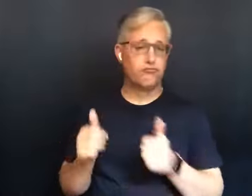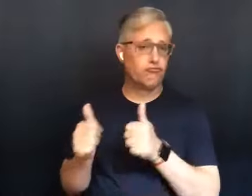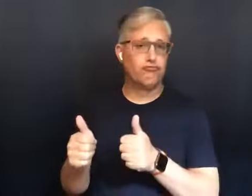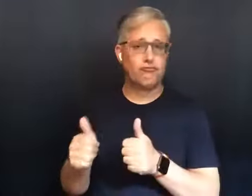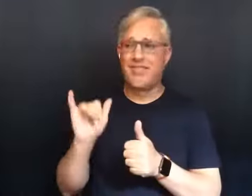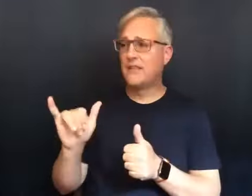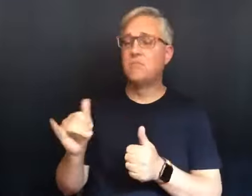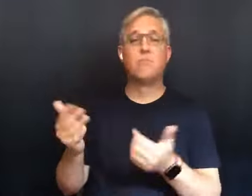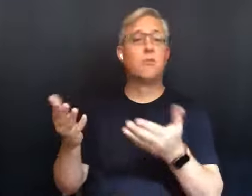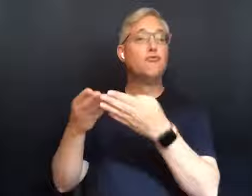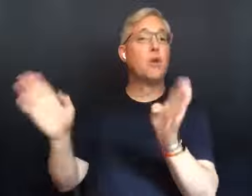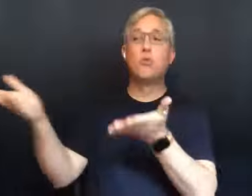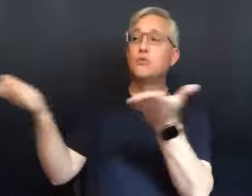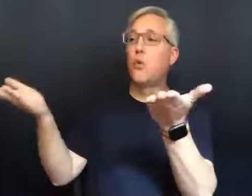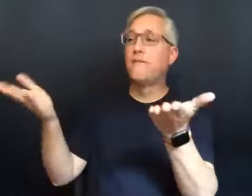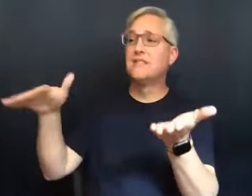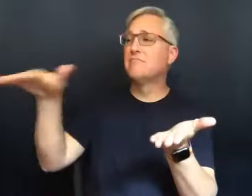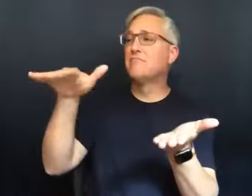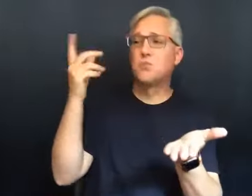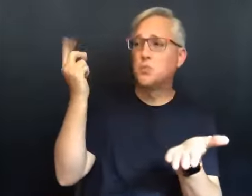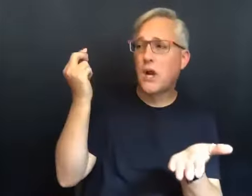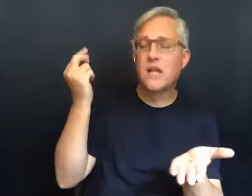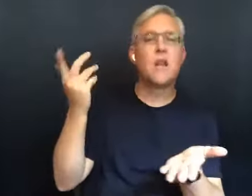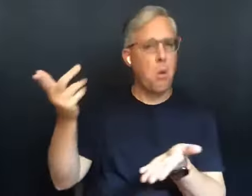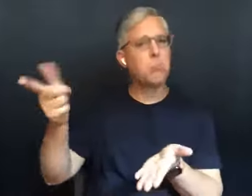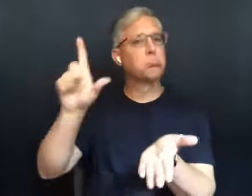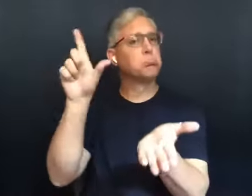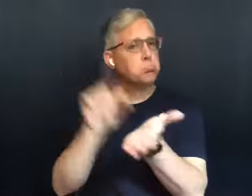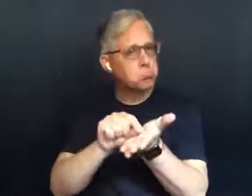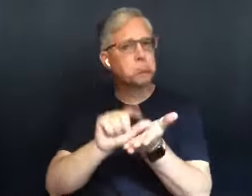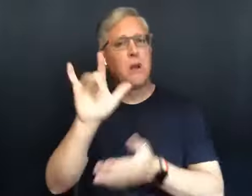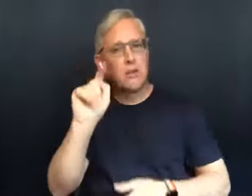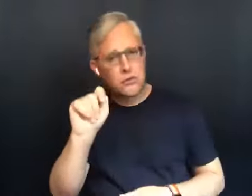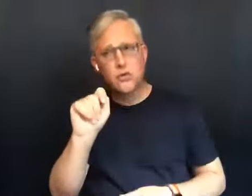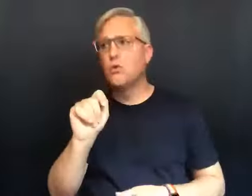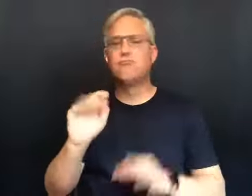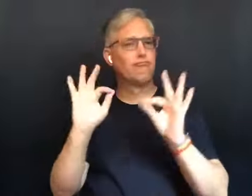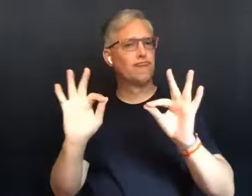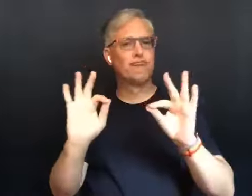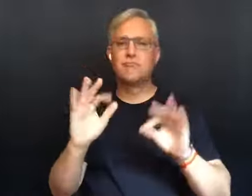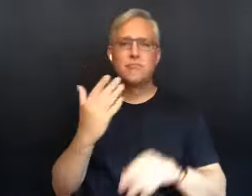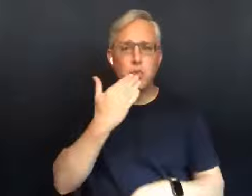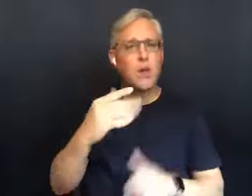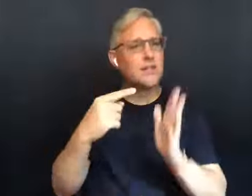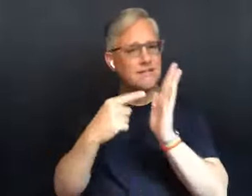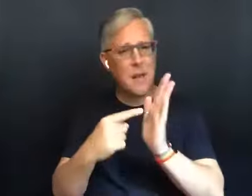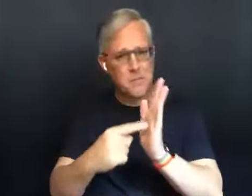instead of using those examples, they're great examples of what general service does and what AAWS does